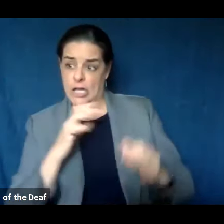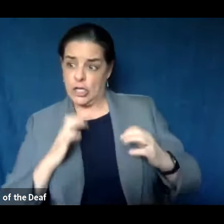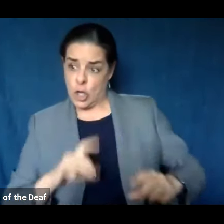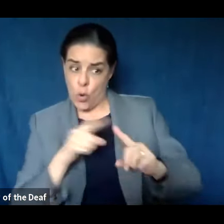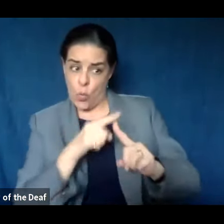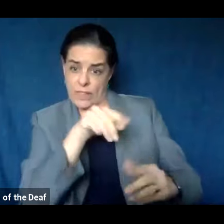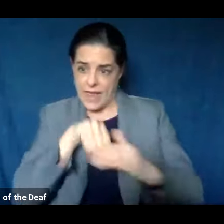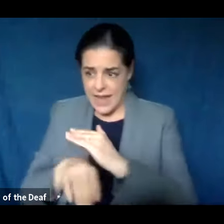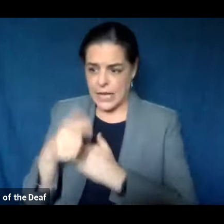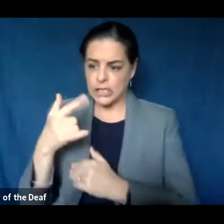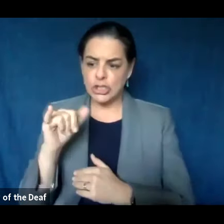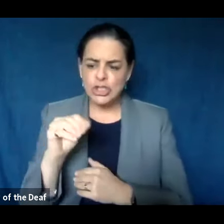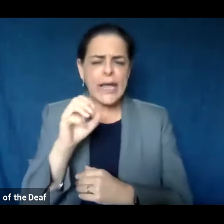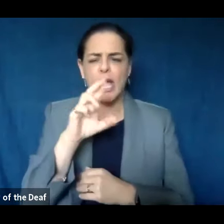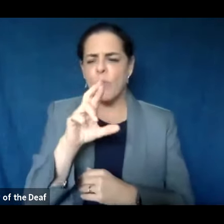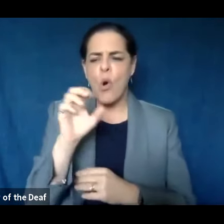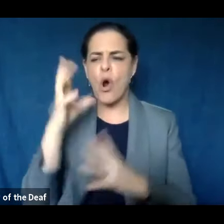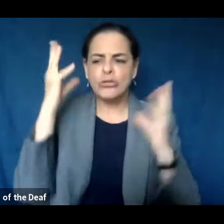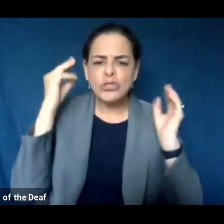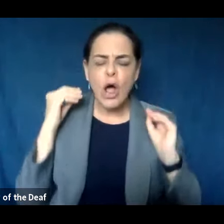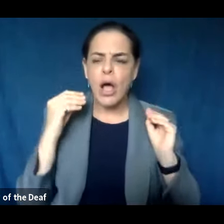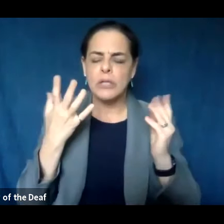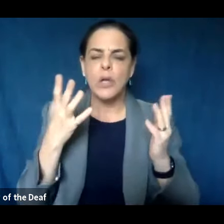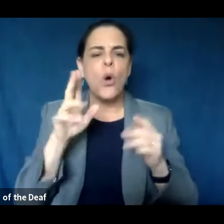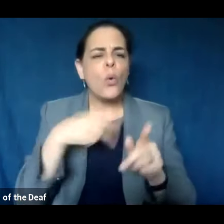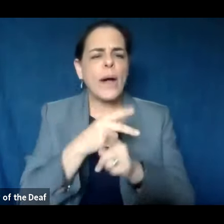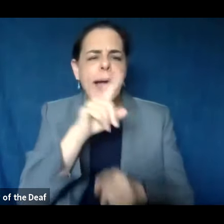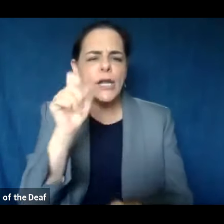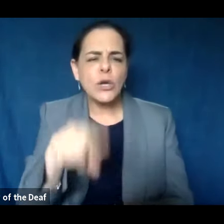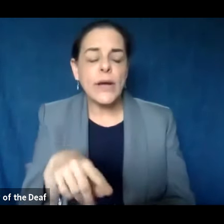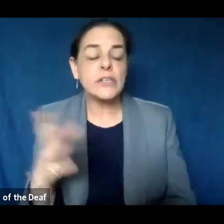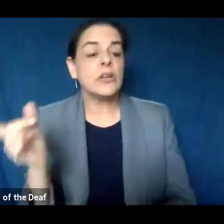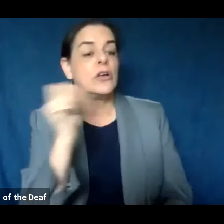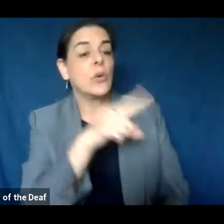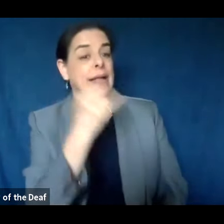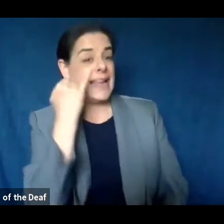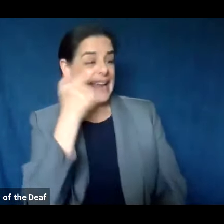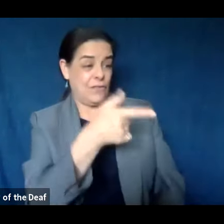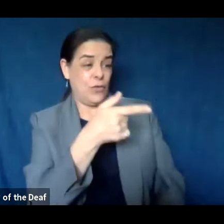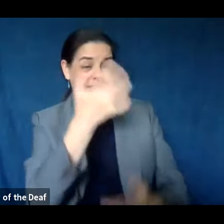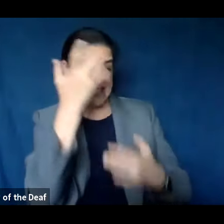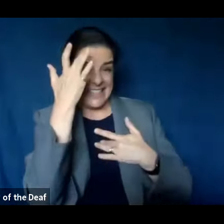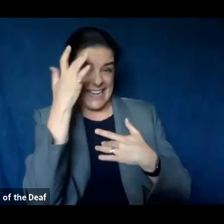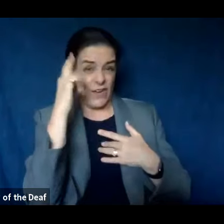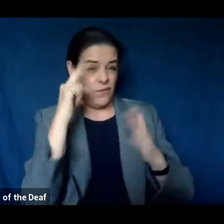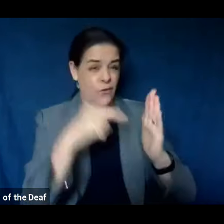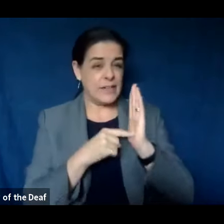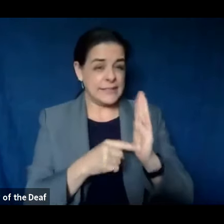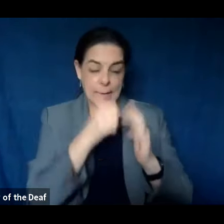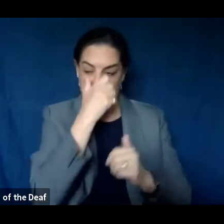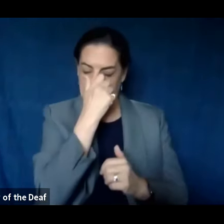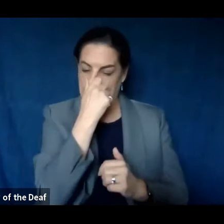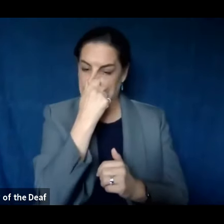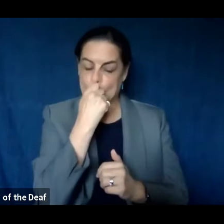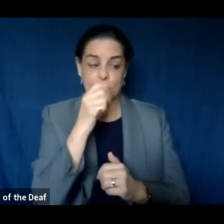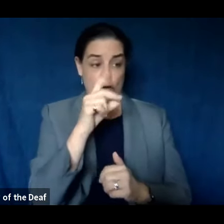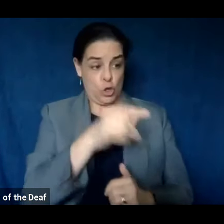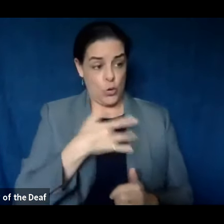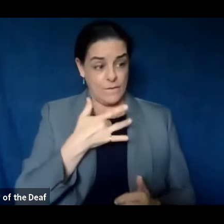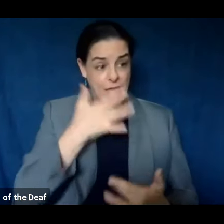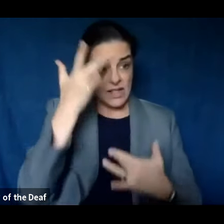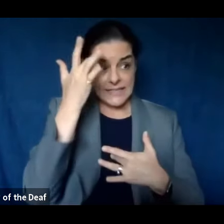salons. What are those questions? So those are questions about whether somebody is sick. So those questions are, do you feel